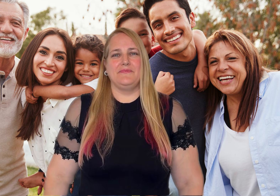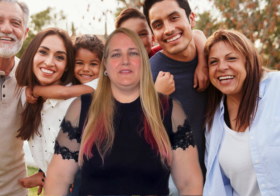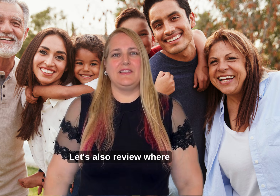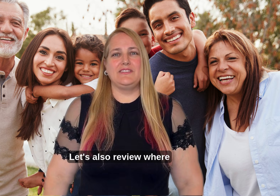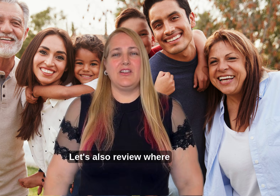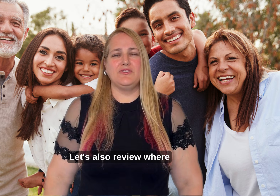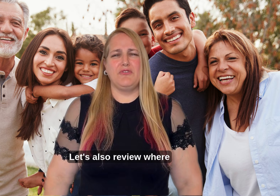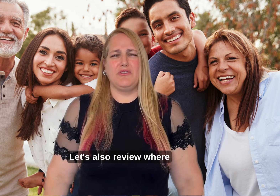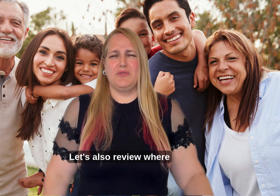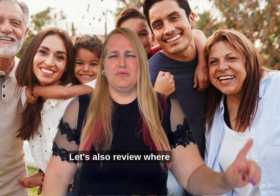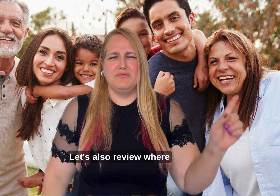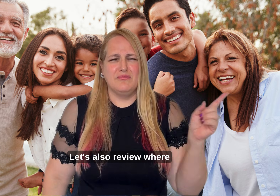Let's also review